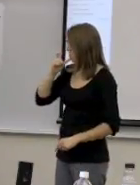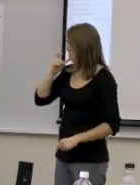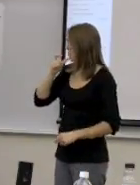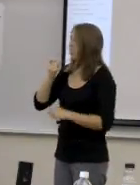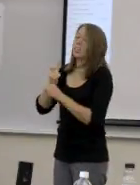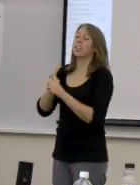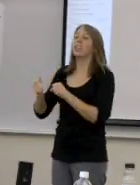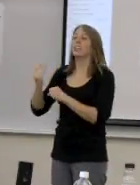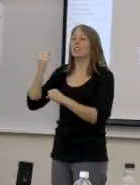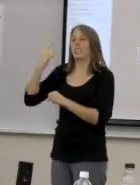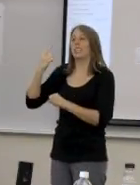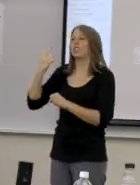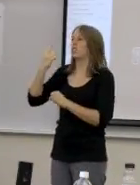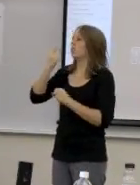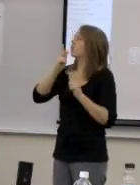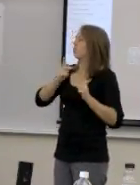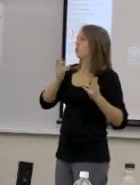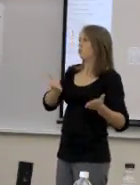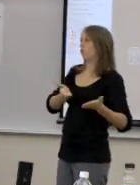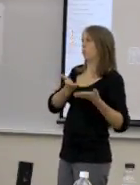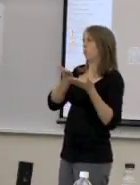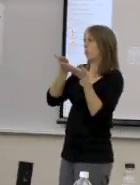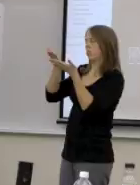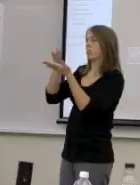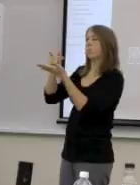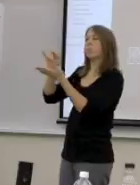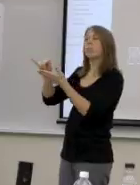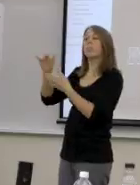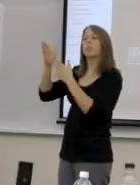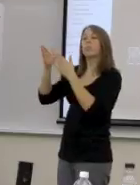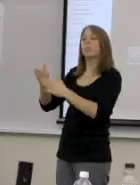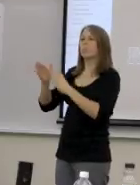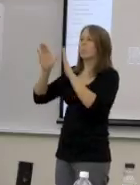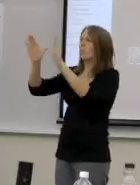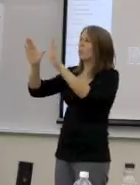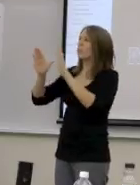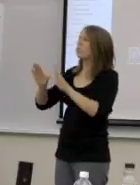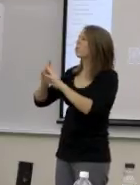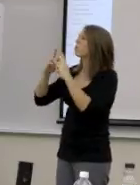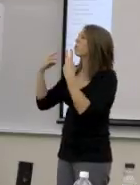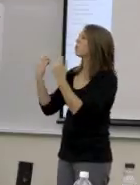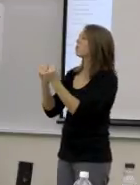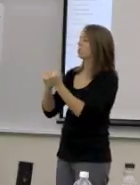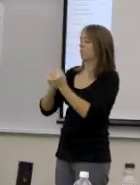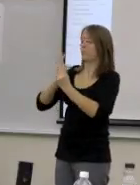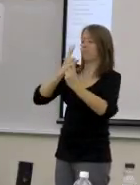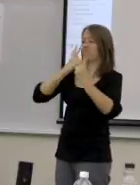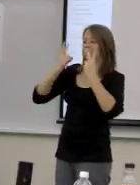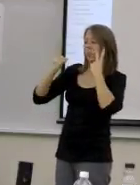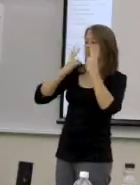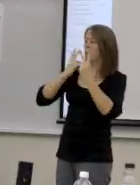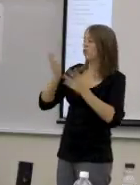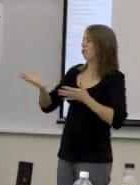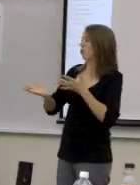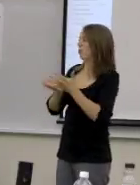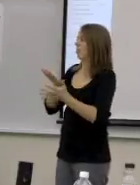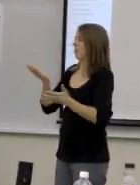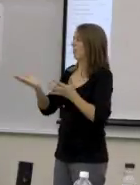Amelia on this. He gives a wonderful workshop on visual gesturalization. And he is committed to giving